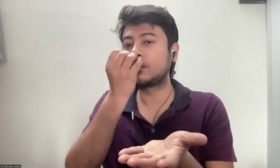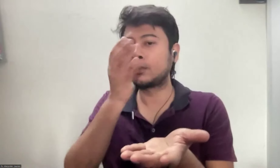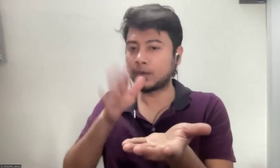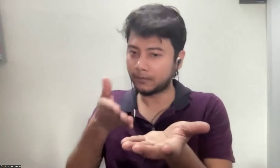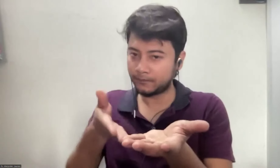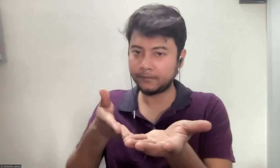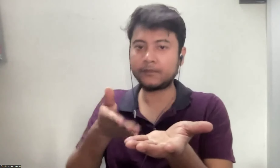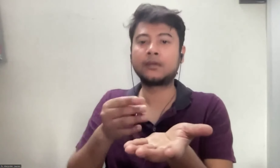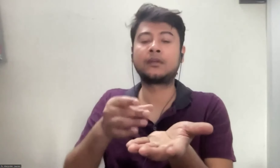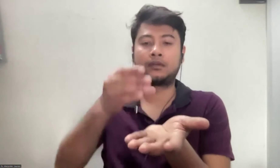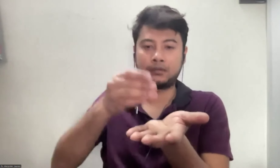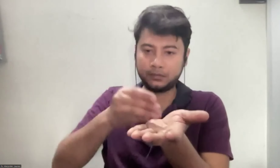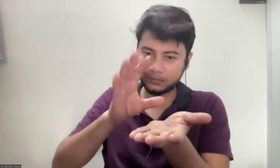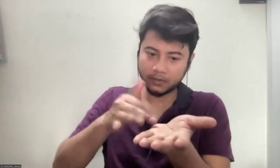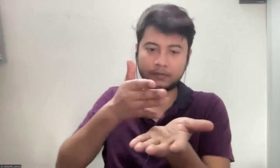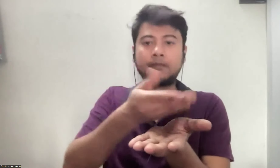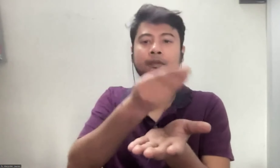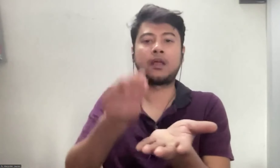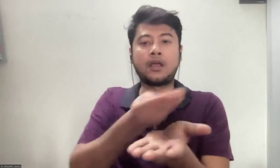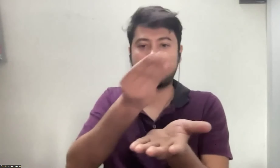Every time when you pick up.